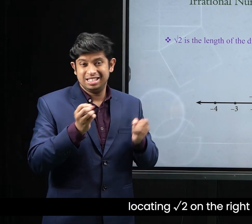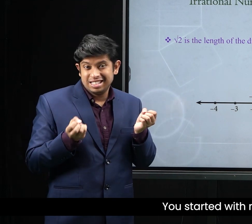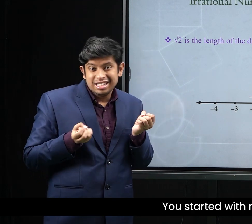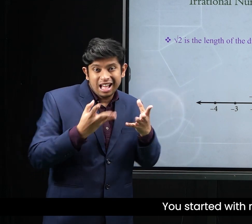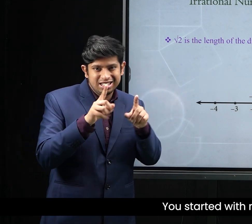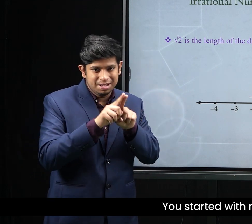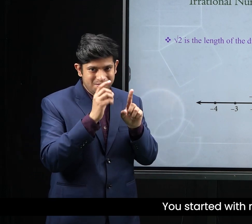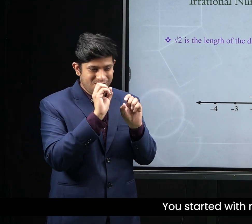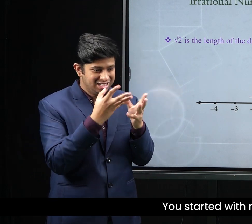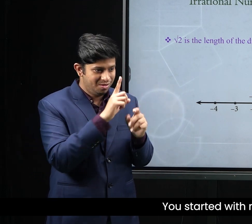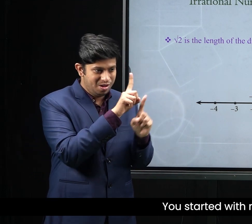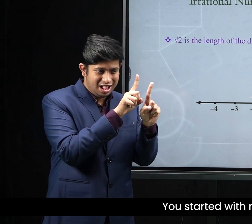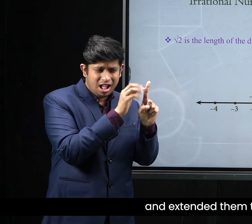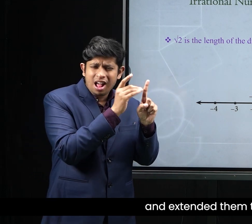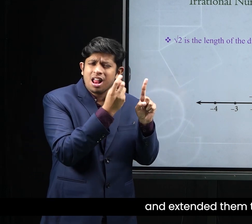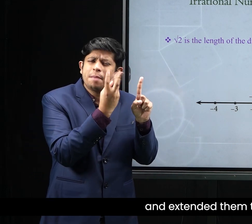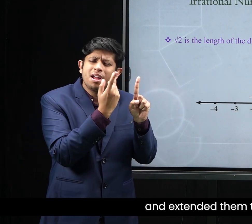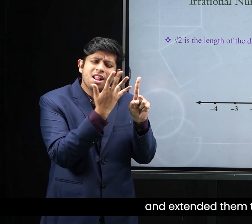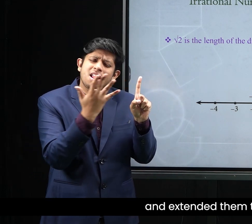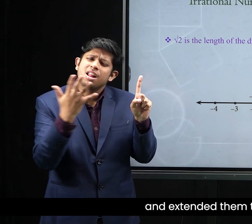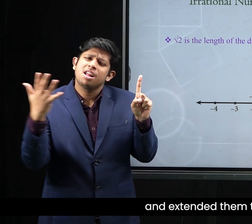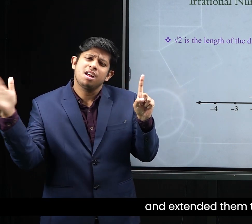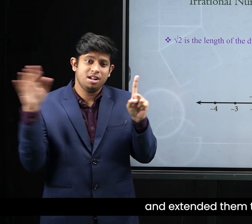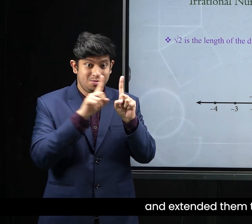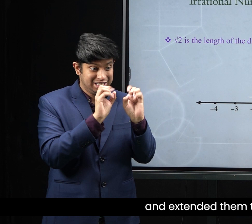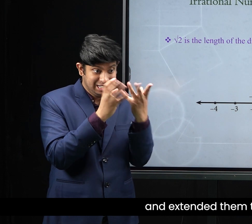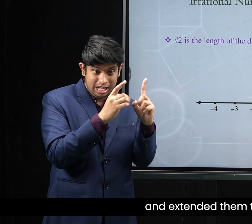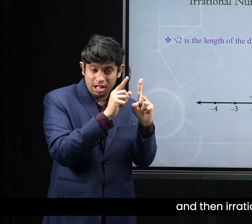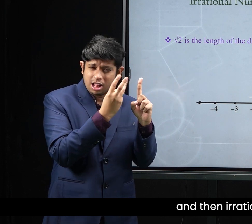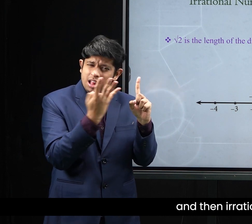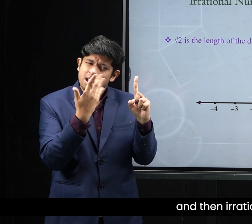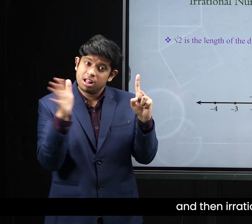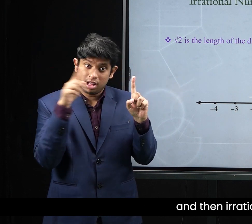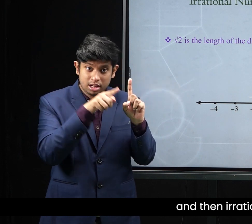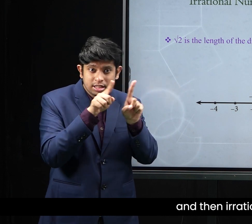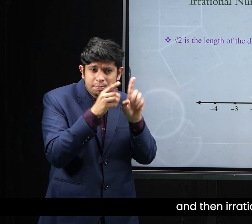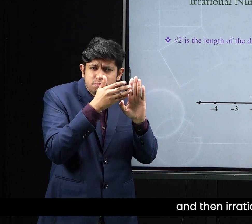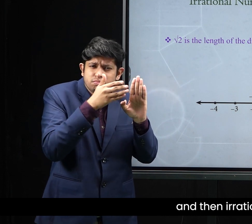You started with natural numbers and extended them to rational numbers and then irrational numbers.